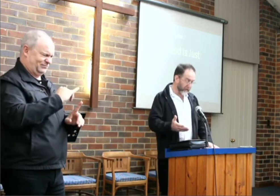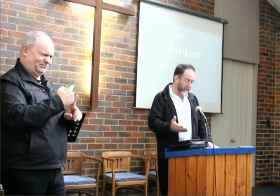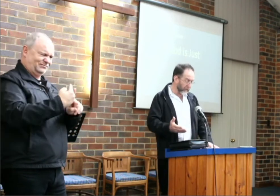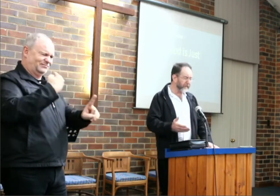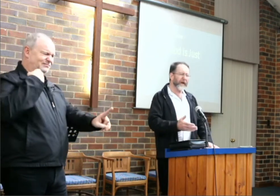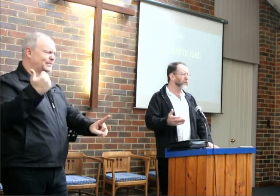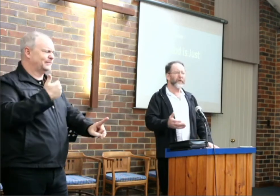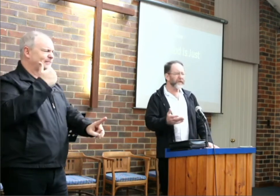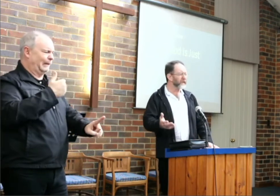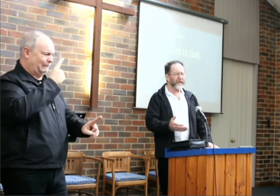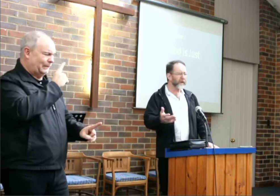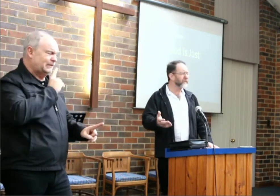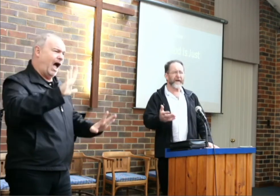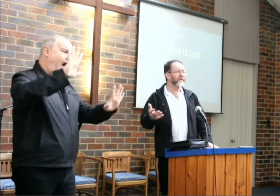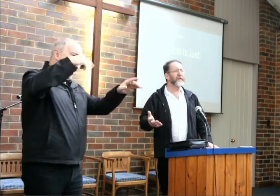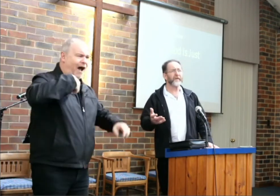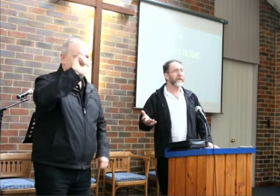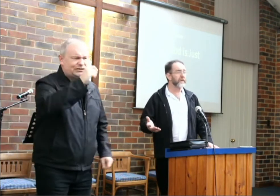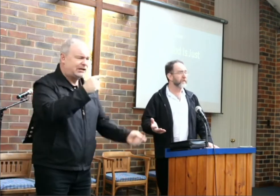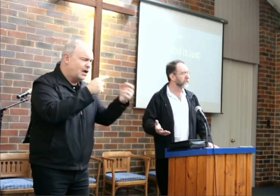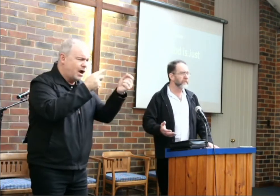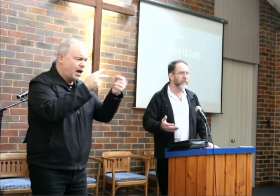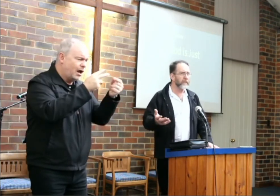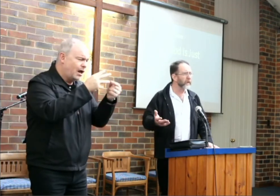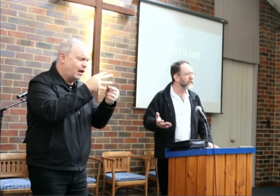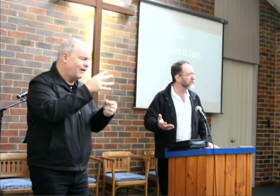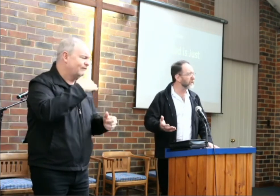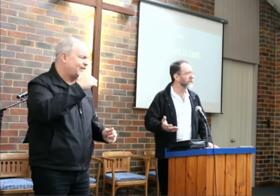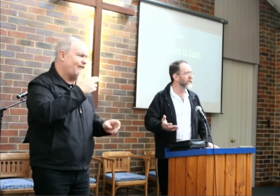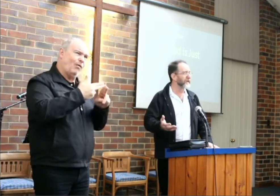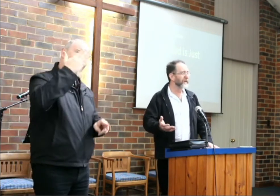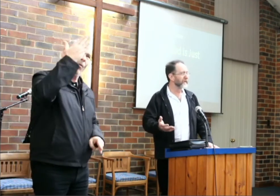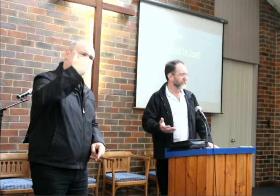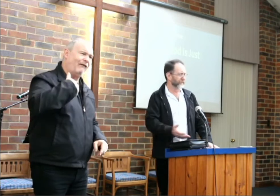These people, we've done all these things. We've done everything for you, Lord. What?